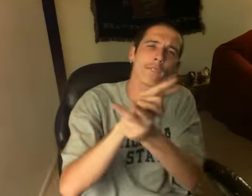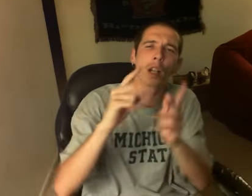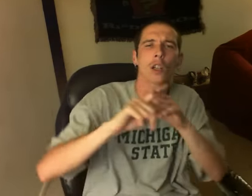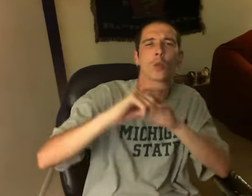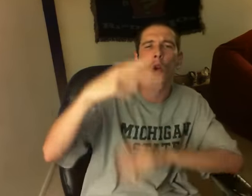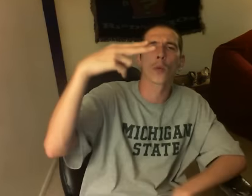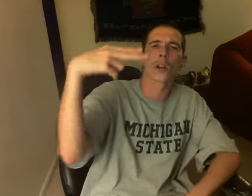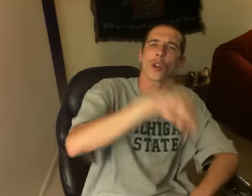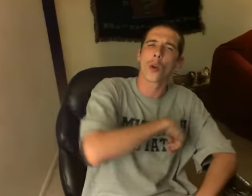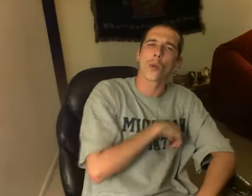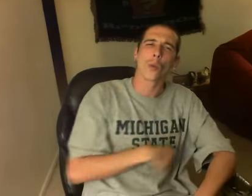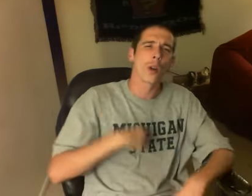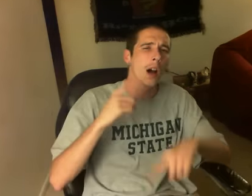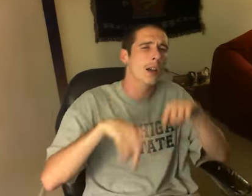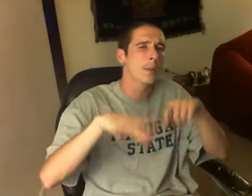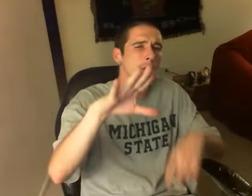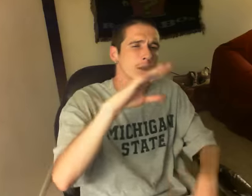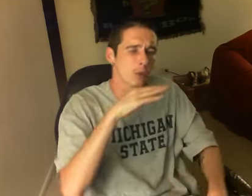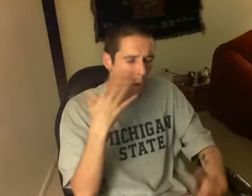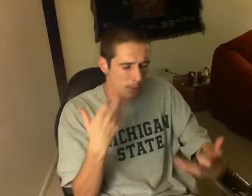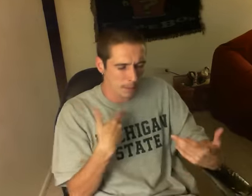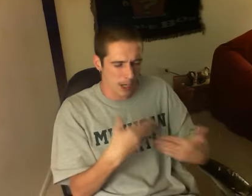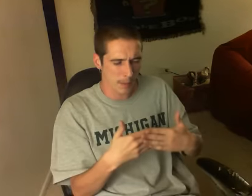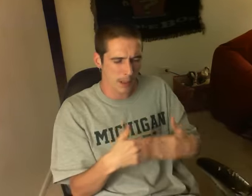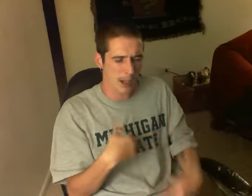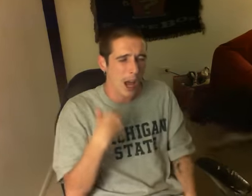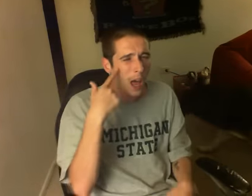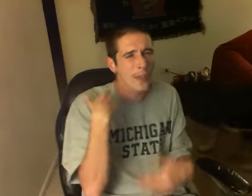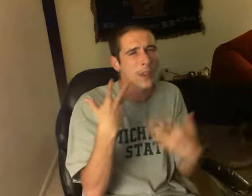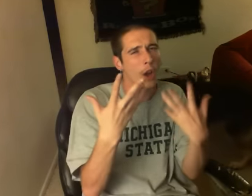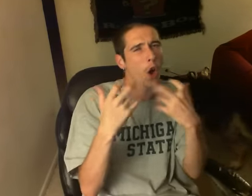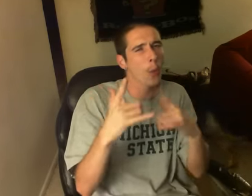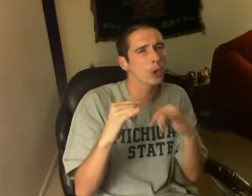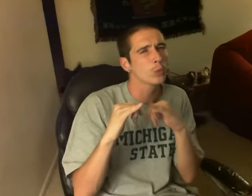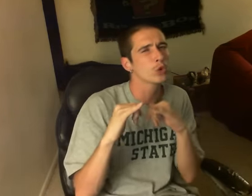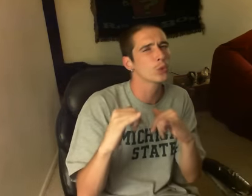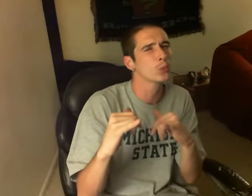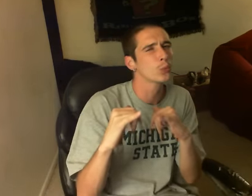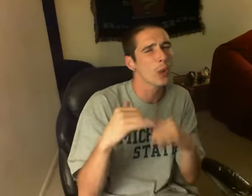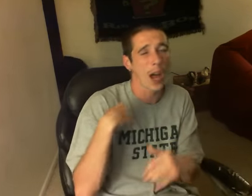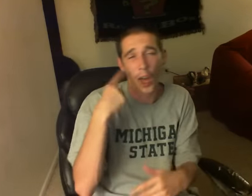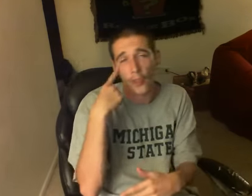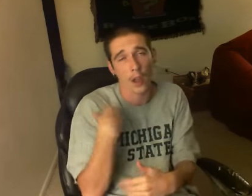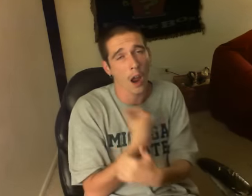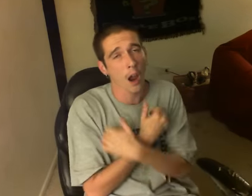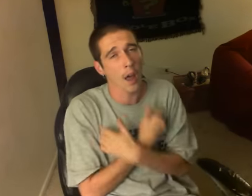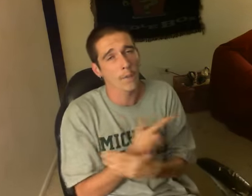your drunk ass on that fucking runway, ho. I know you for me, baby. I think I'll want you too.